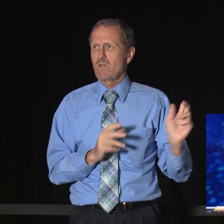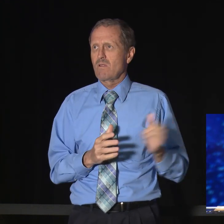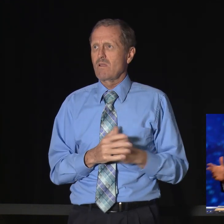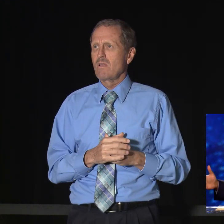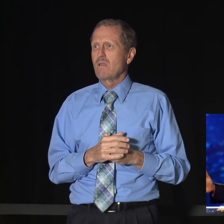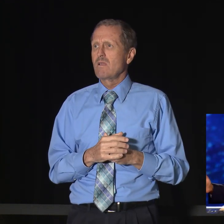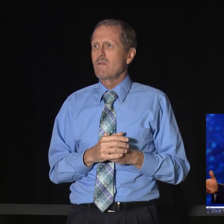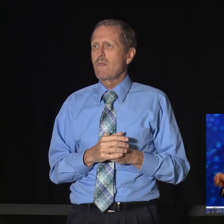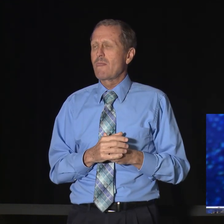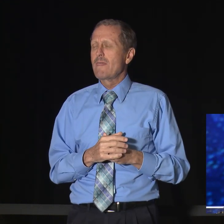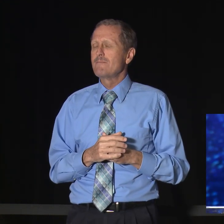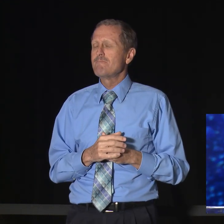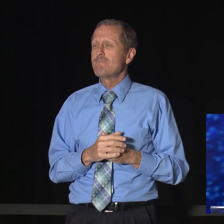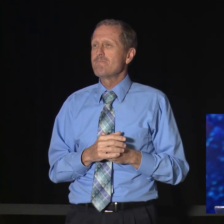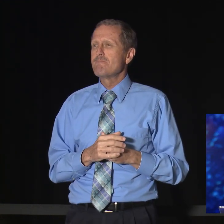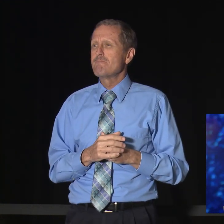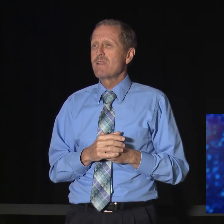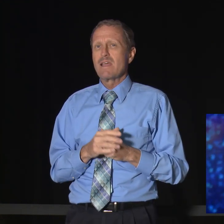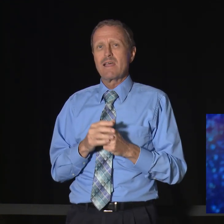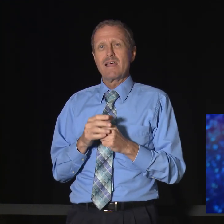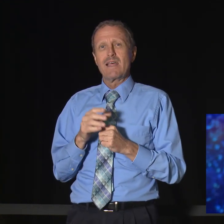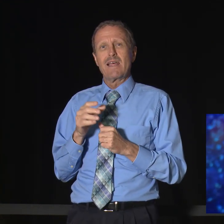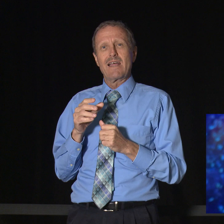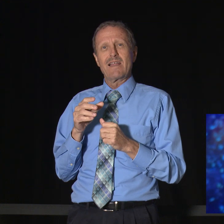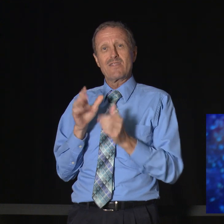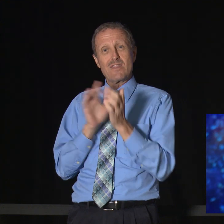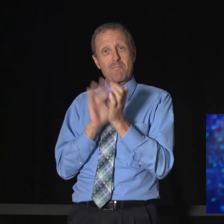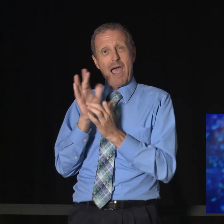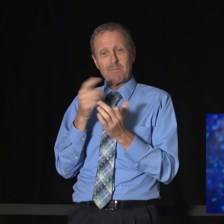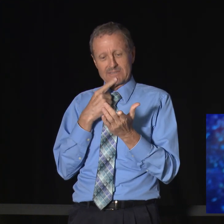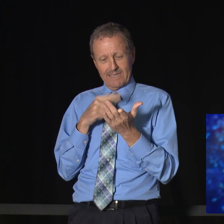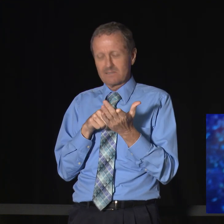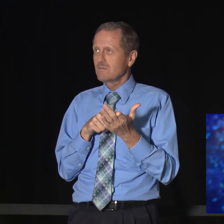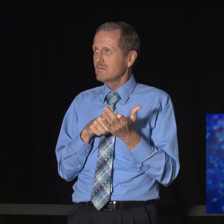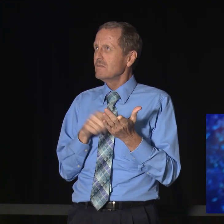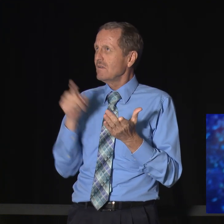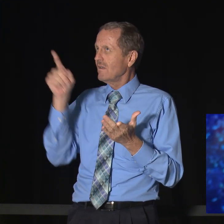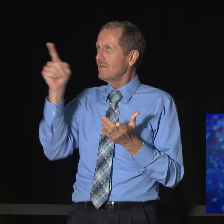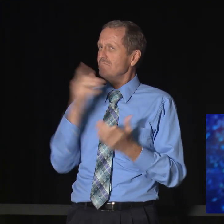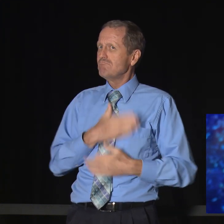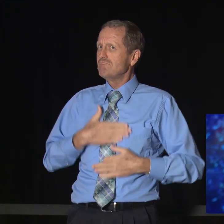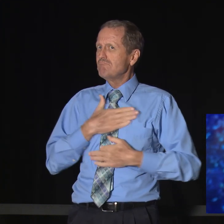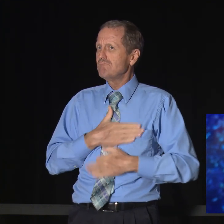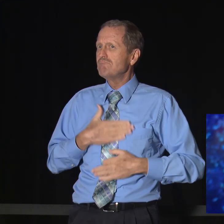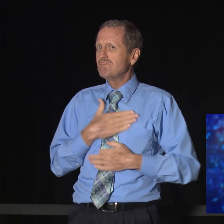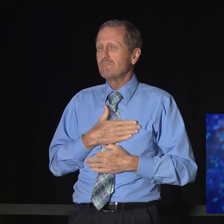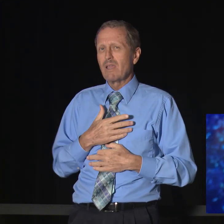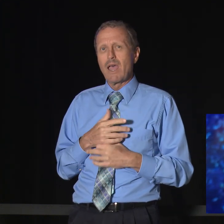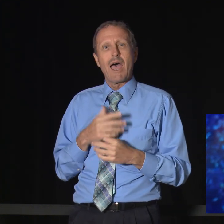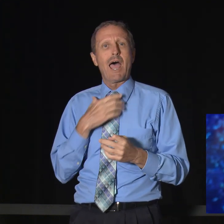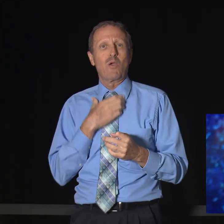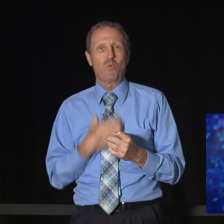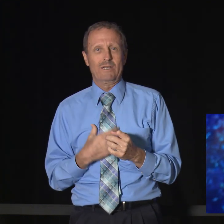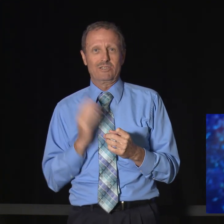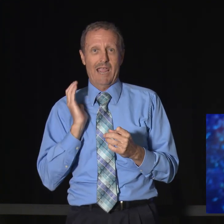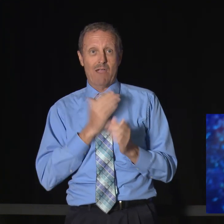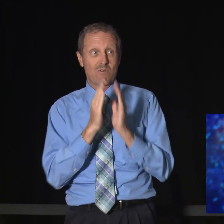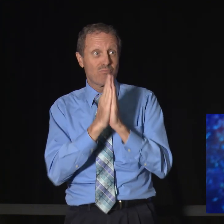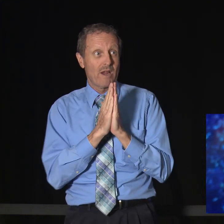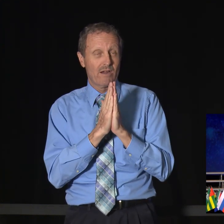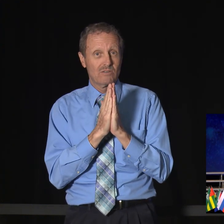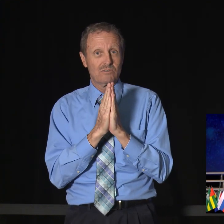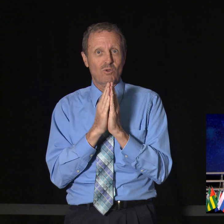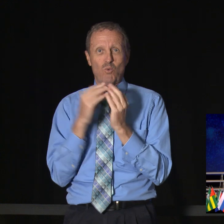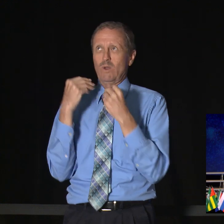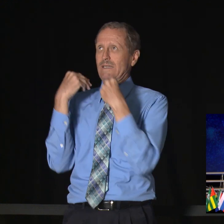And the Bible says that the thing pleased the Lord. Oh, tonight, would that our prayers would please God.